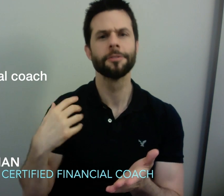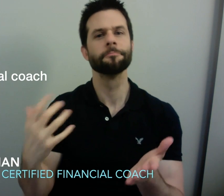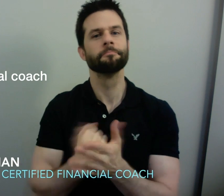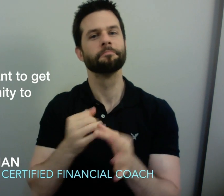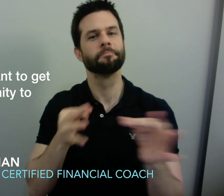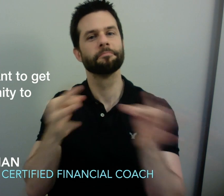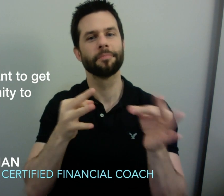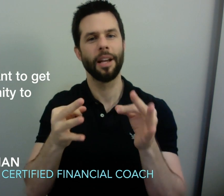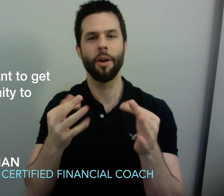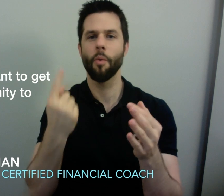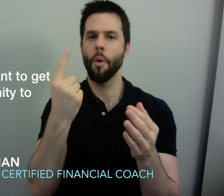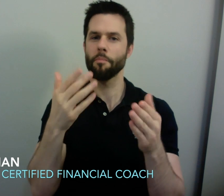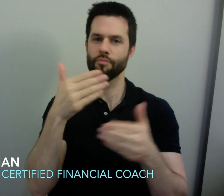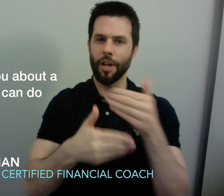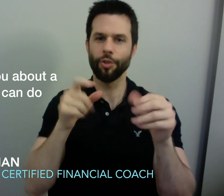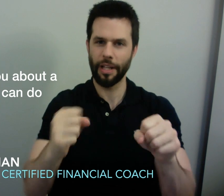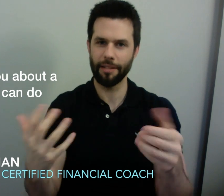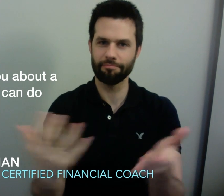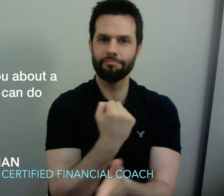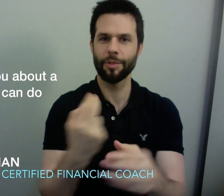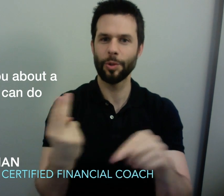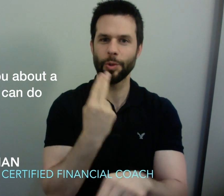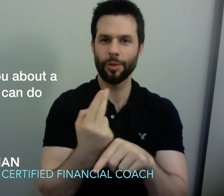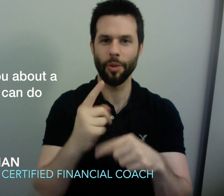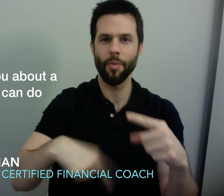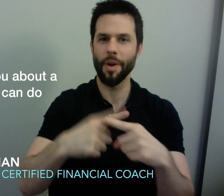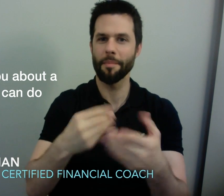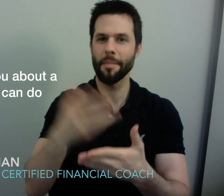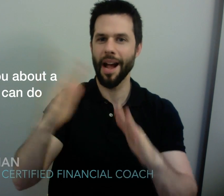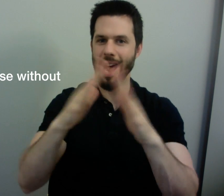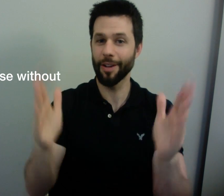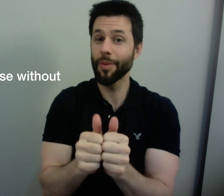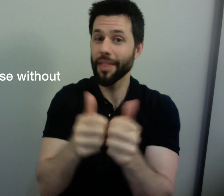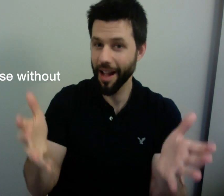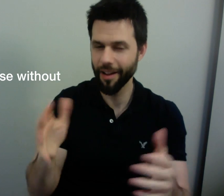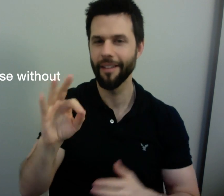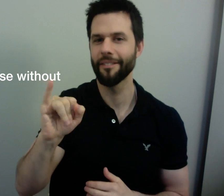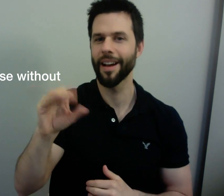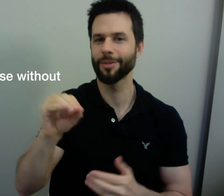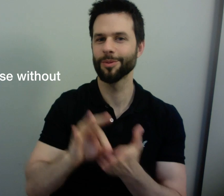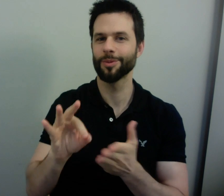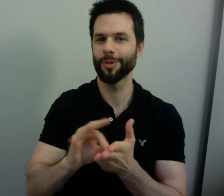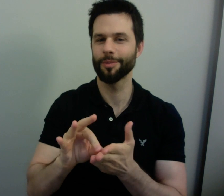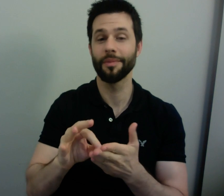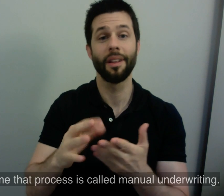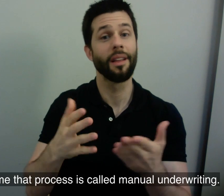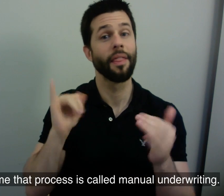coach. And I just want to get the opportunity to explain to you about a process you can do to buy a house without using a FICO